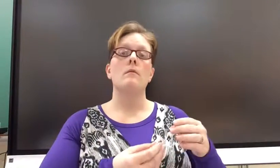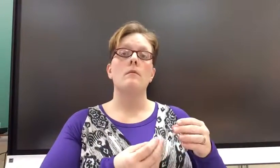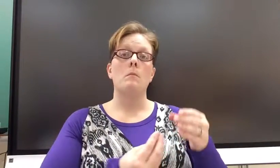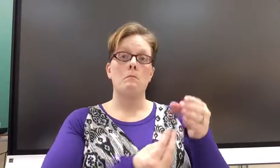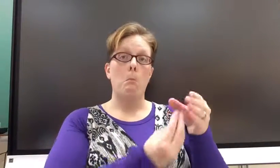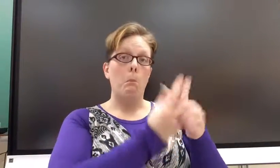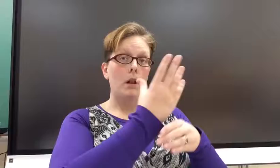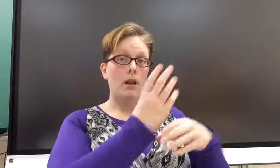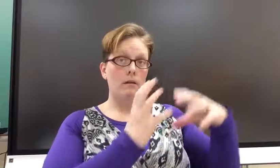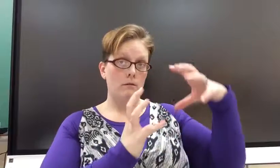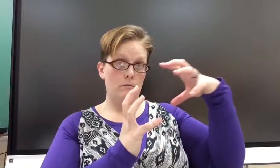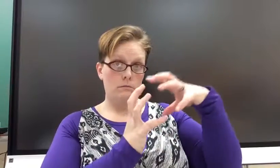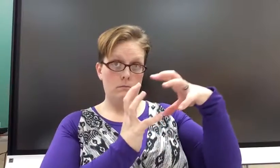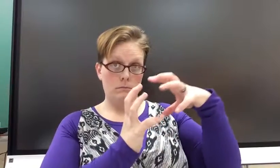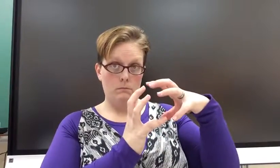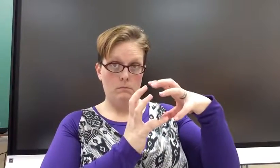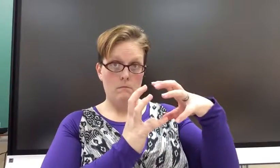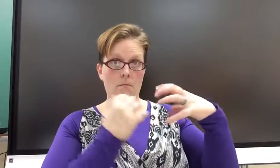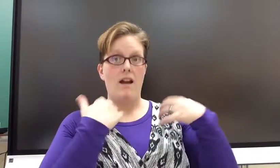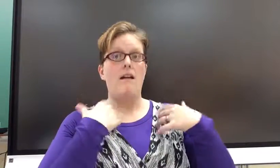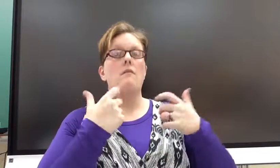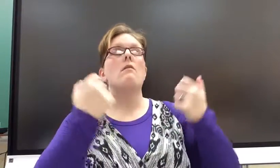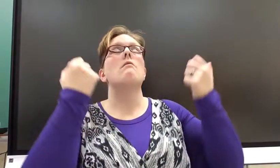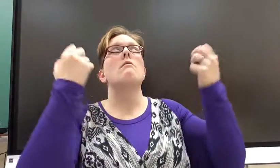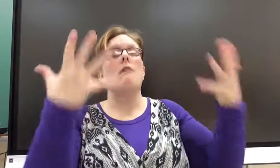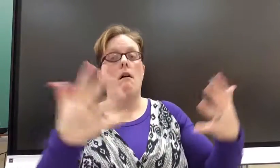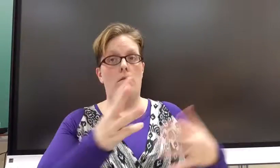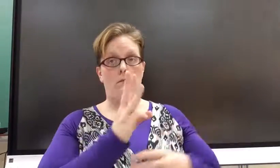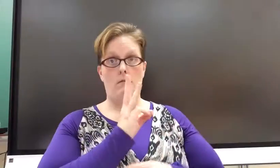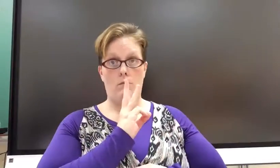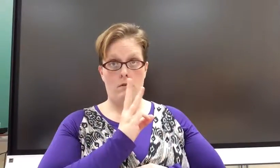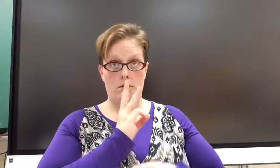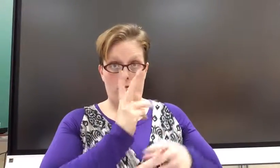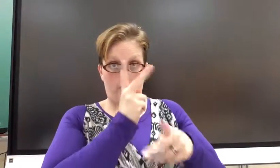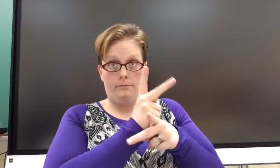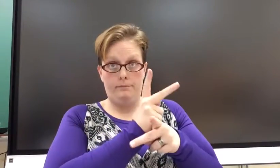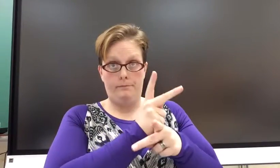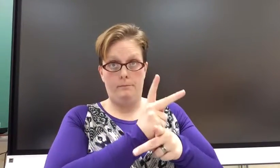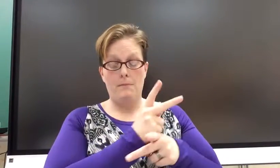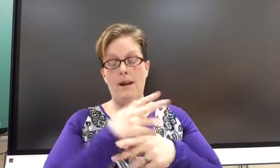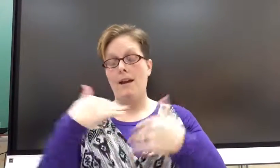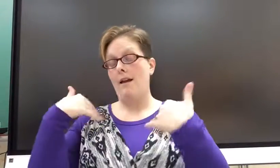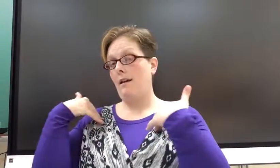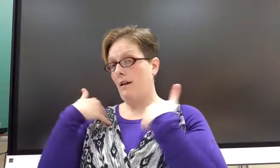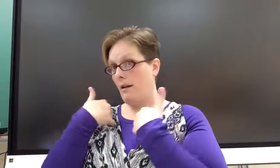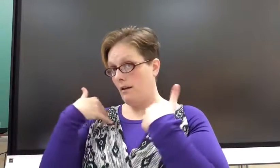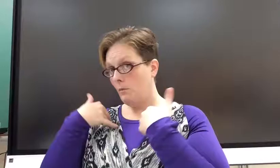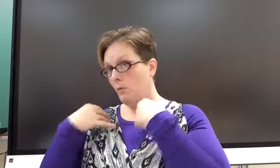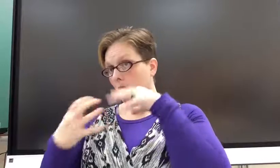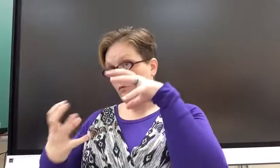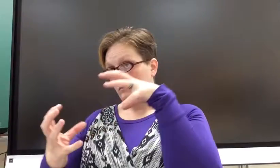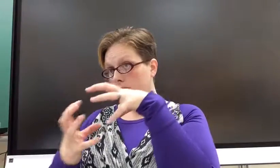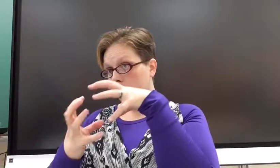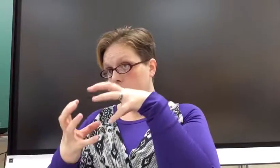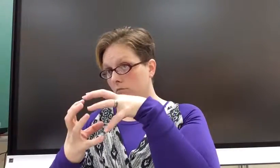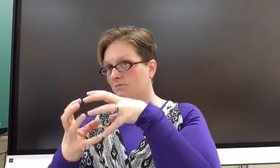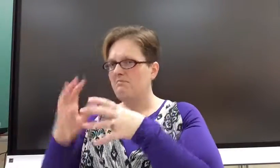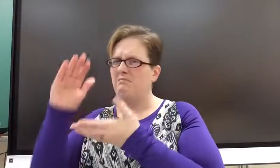continue. Now in plant vacuoles, they have a lot of water. It's very big.